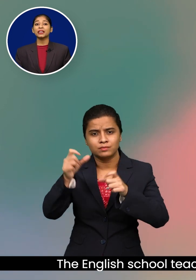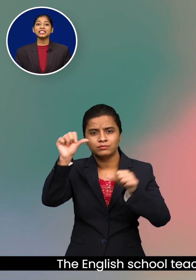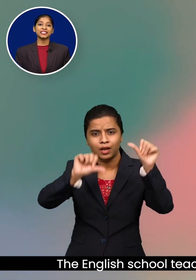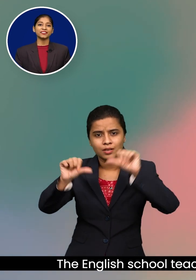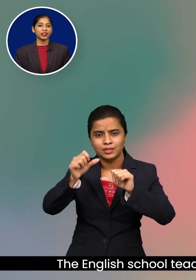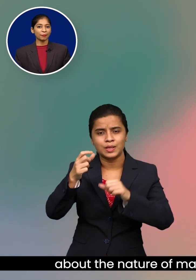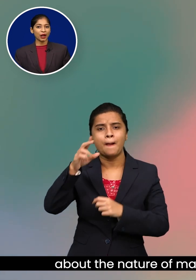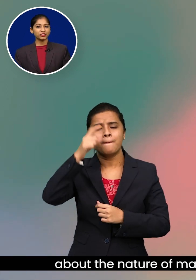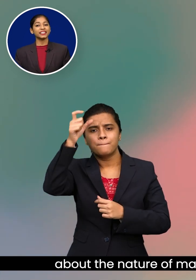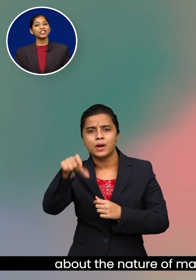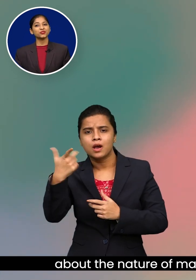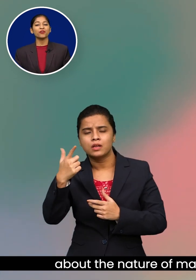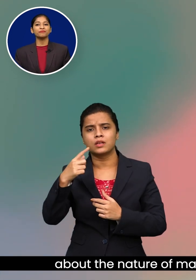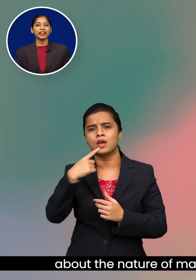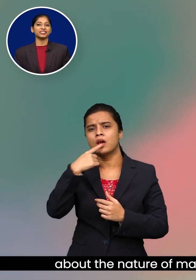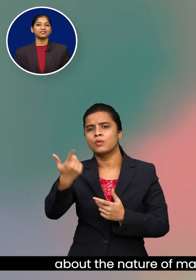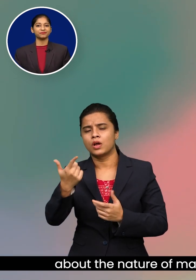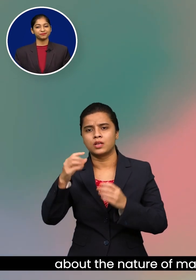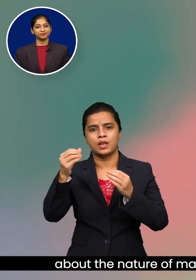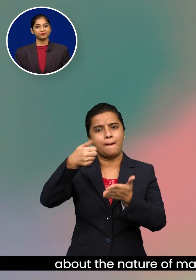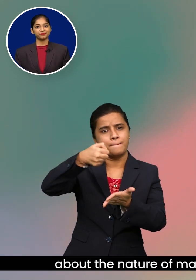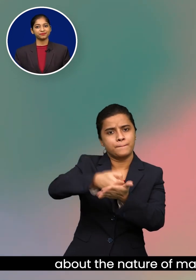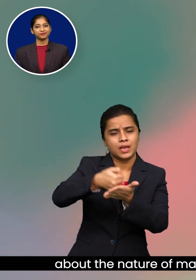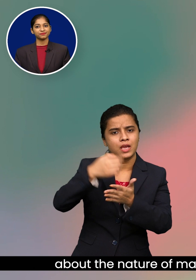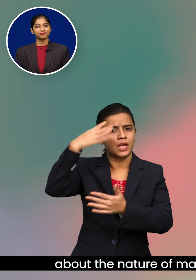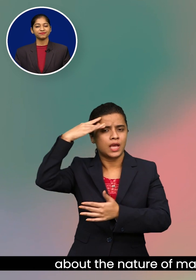the basic theory about the nature of matter.